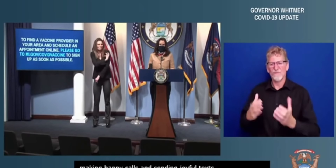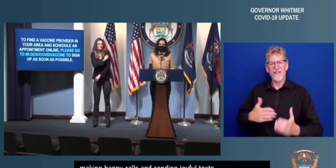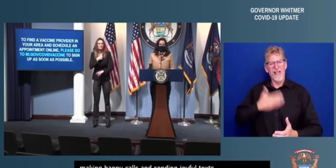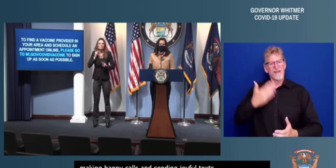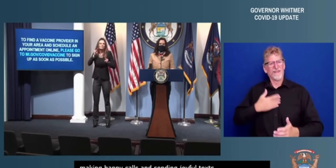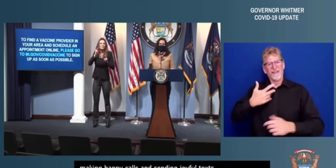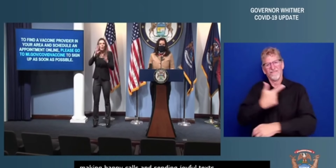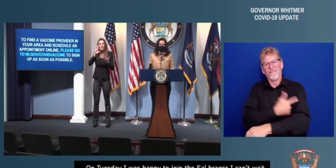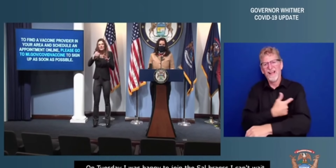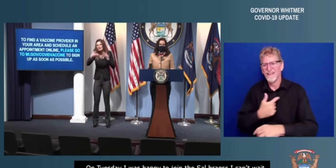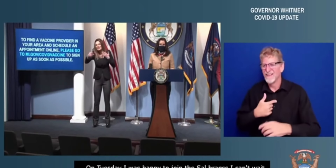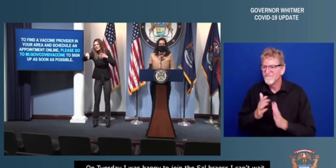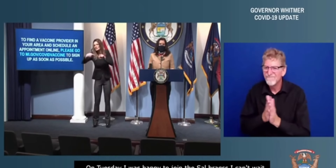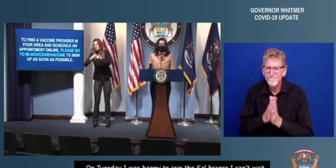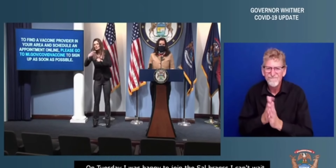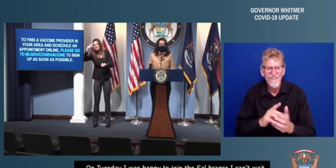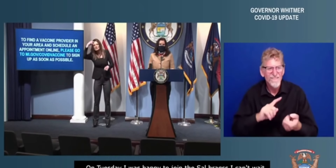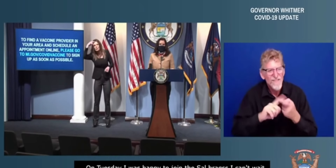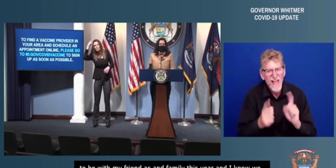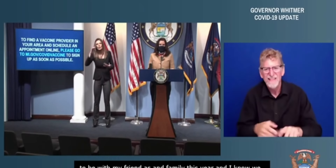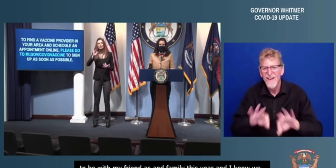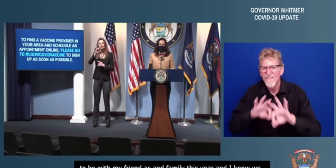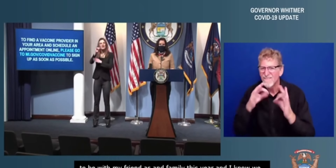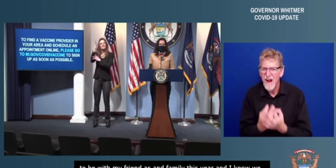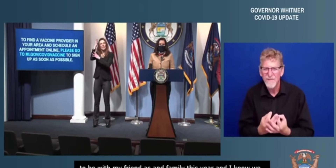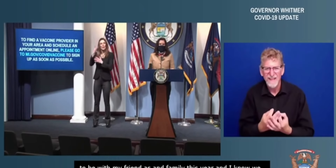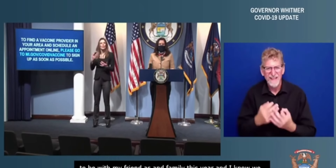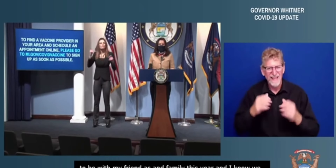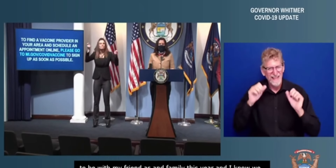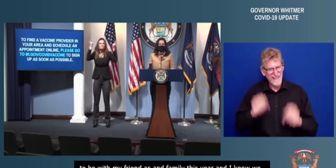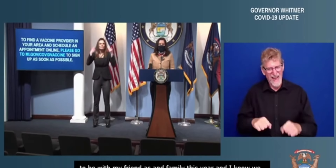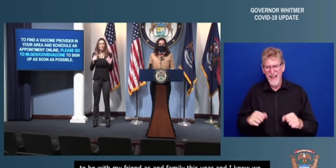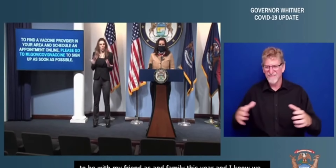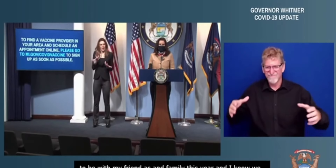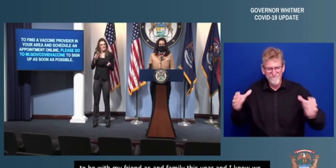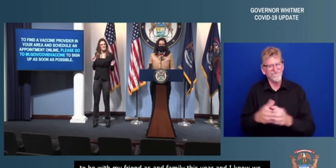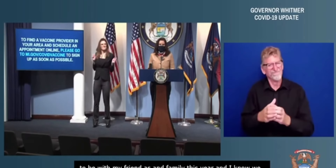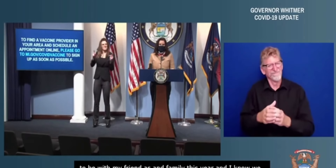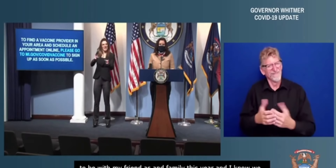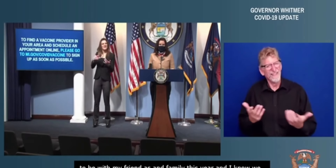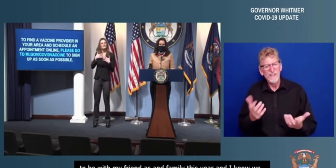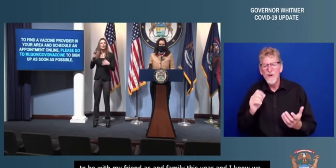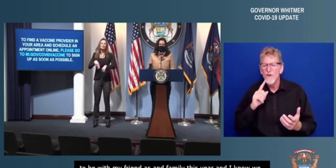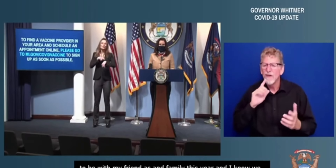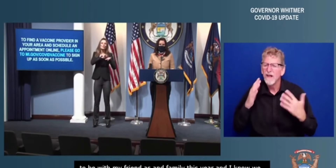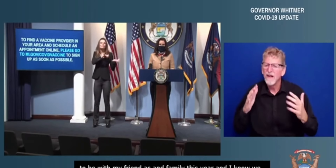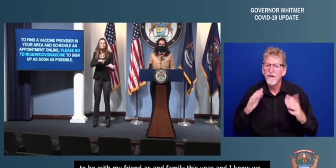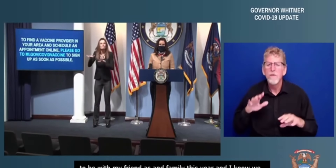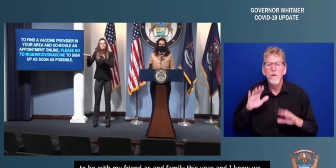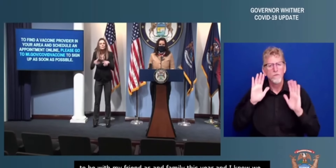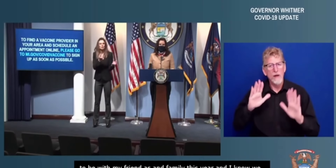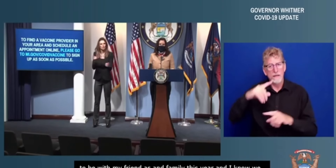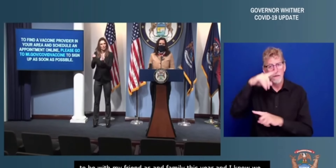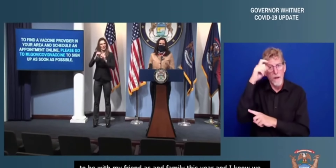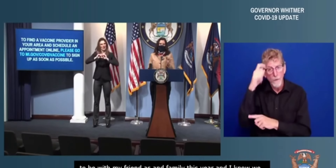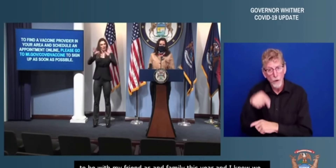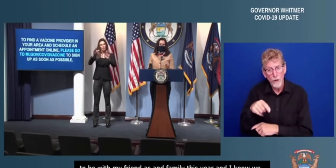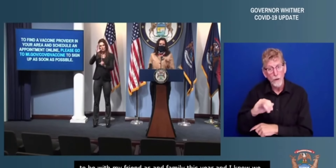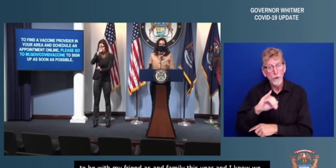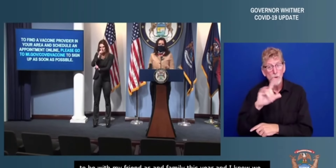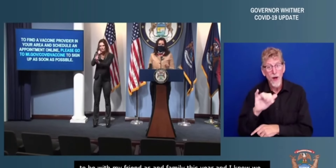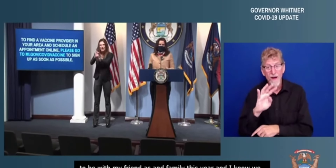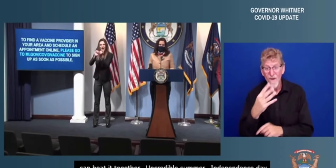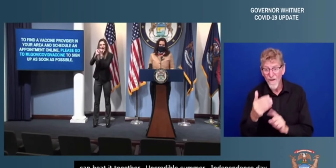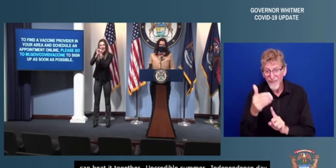together. An incredible summer, our Independence Day, normal life. These are all within reach. The path is clear. But we got